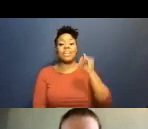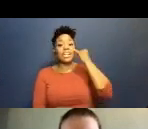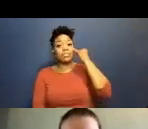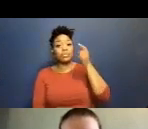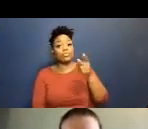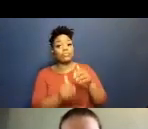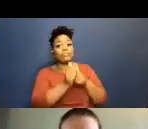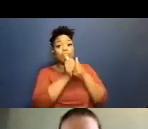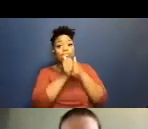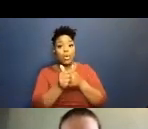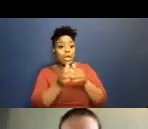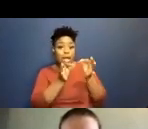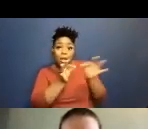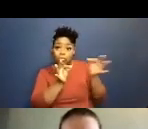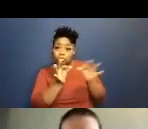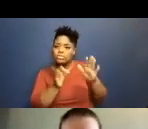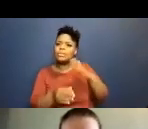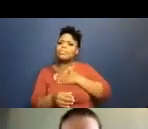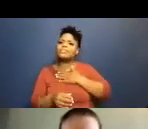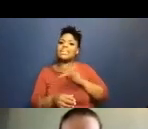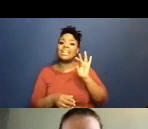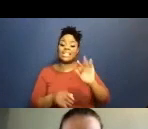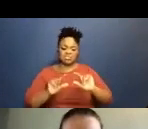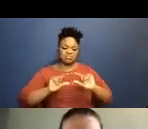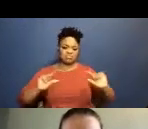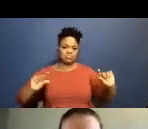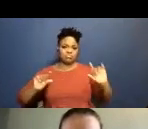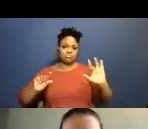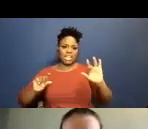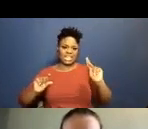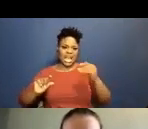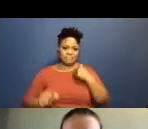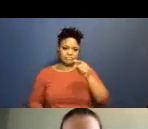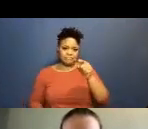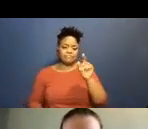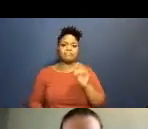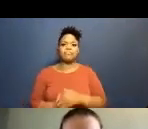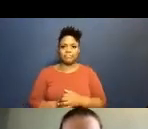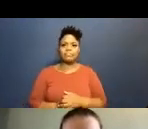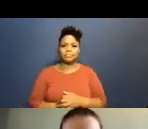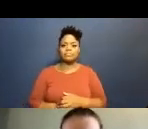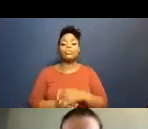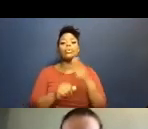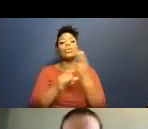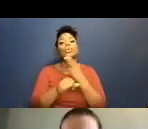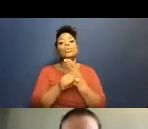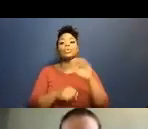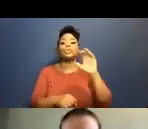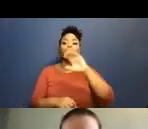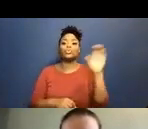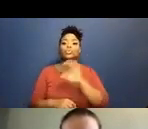tinyurl.com/superfestcaptions, but you can also use the captions in Zoom as well. To react to the panelists, converse with